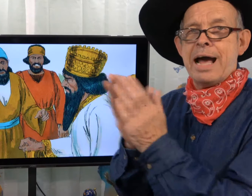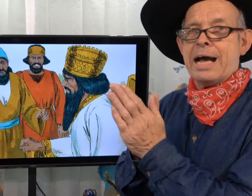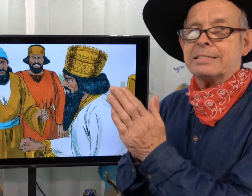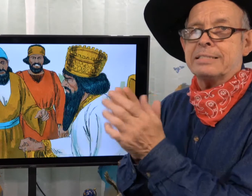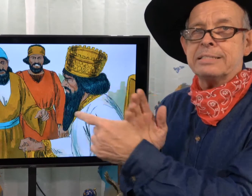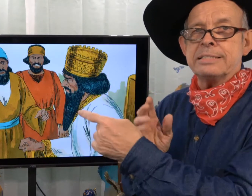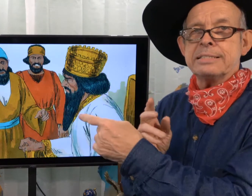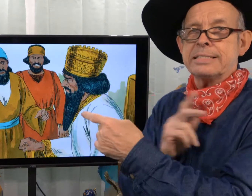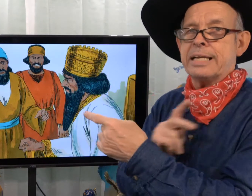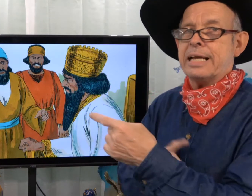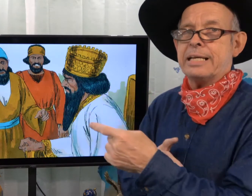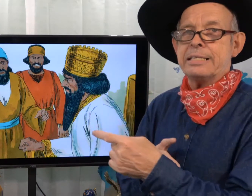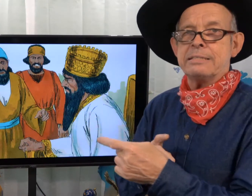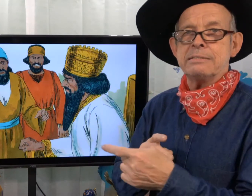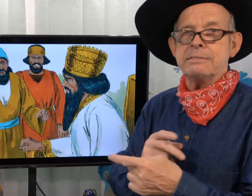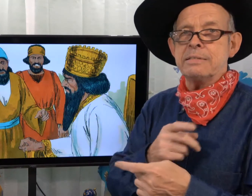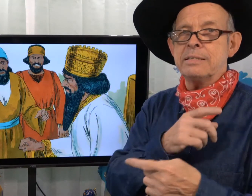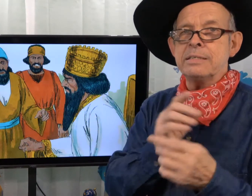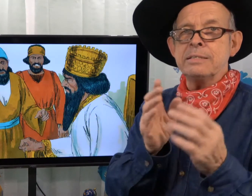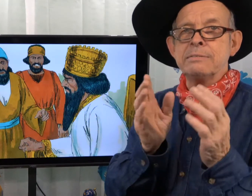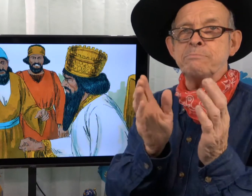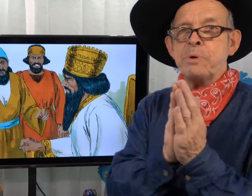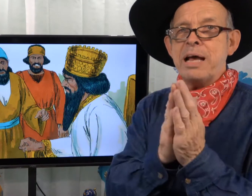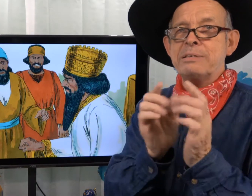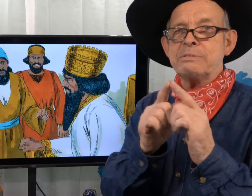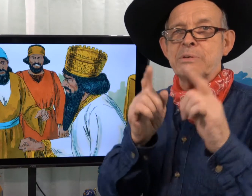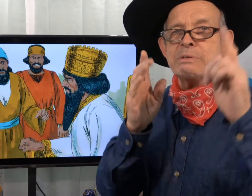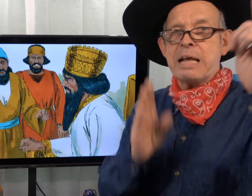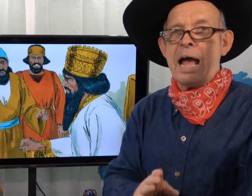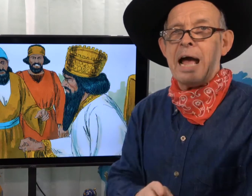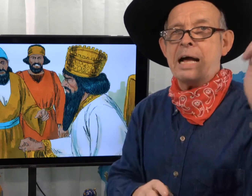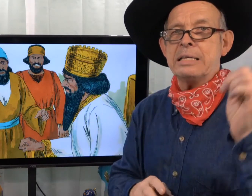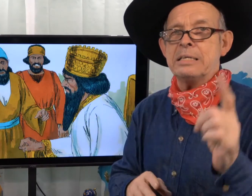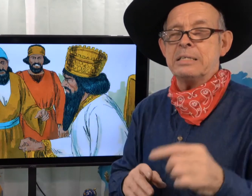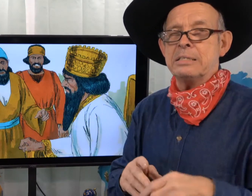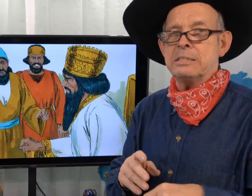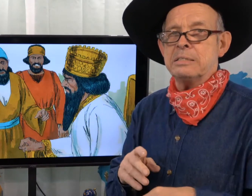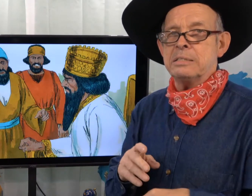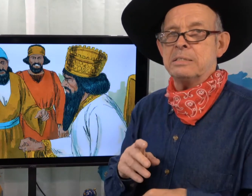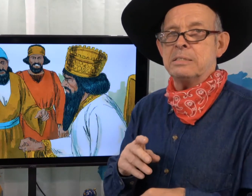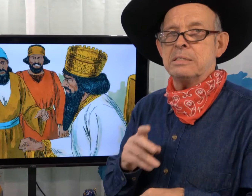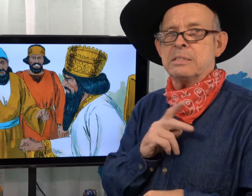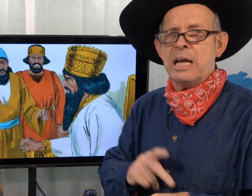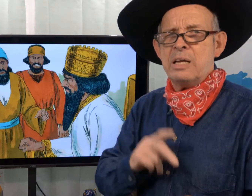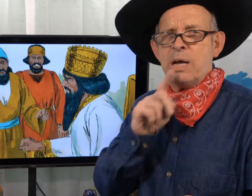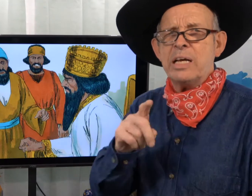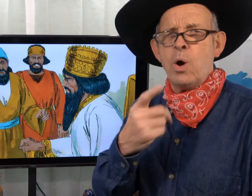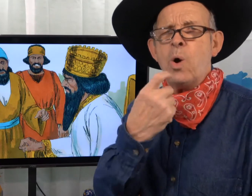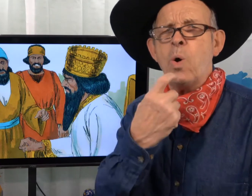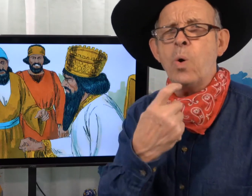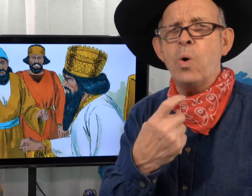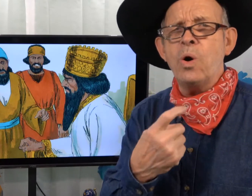ask the King, praise to God. King, ready? Who?